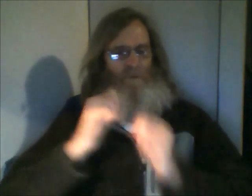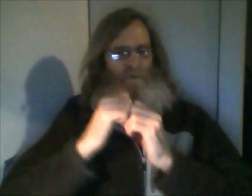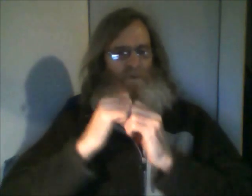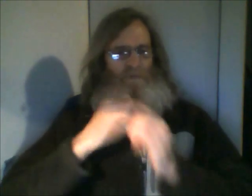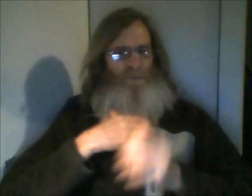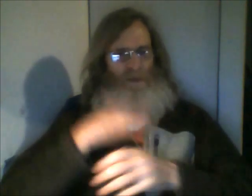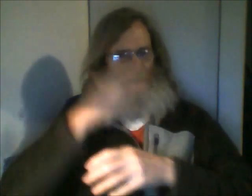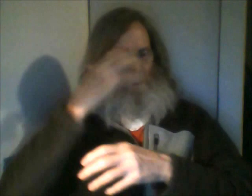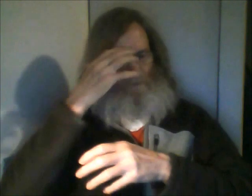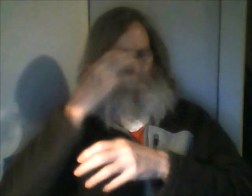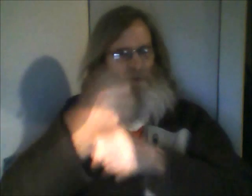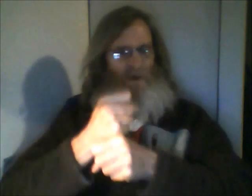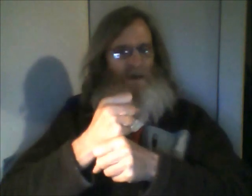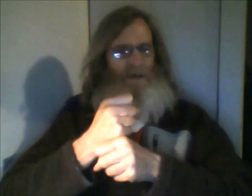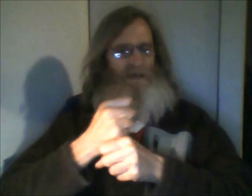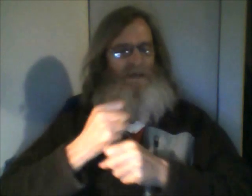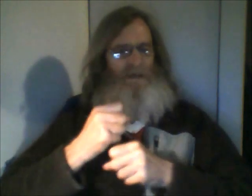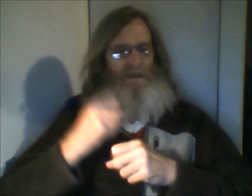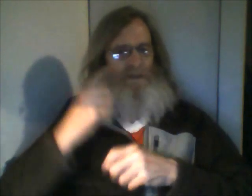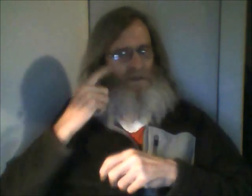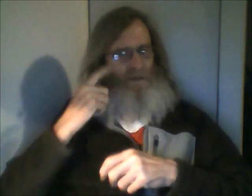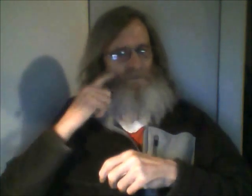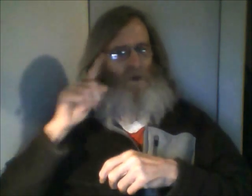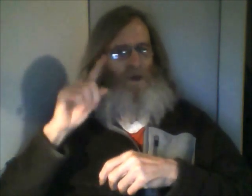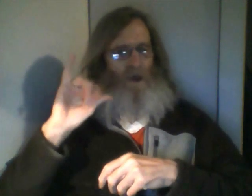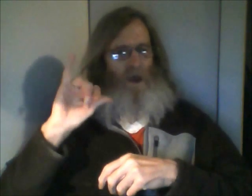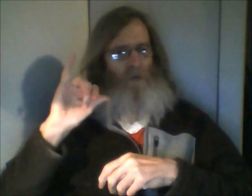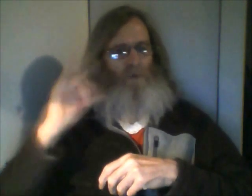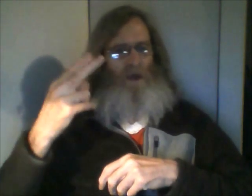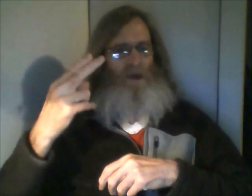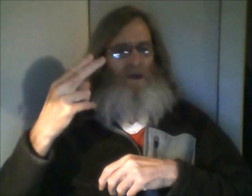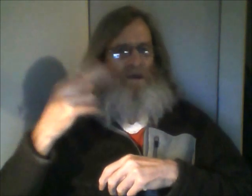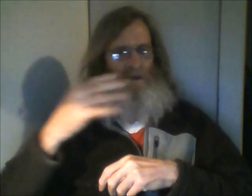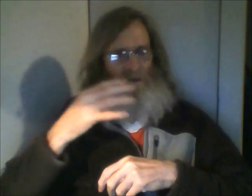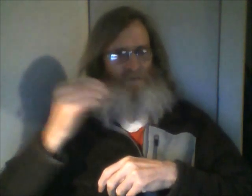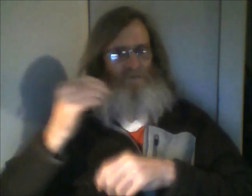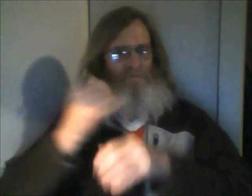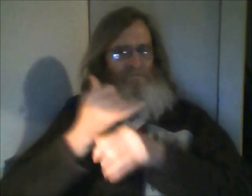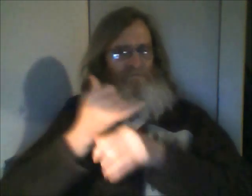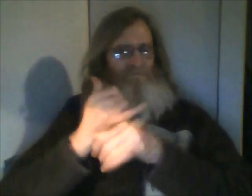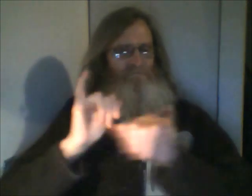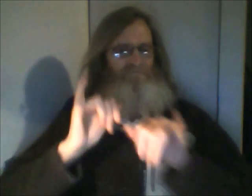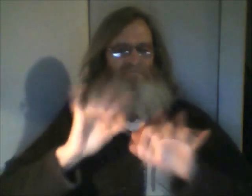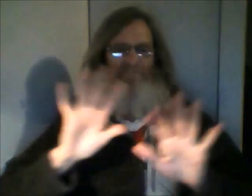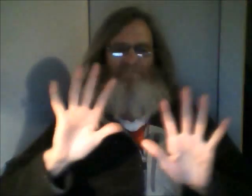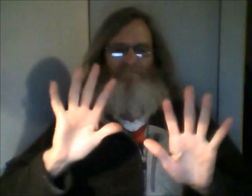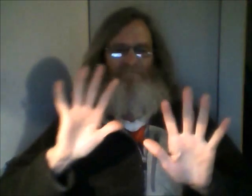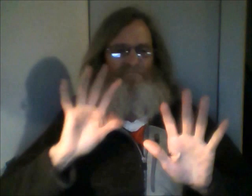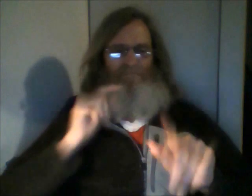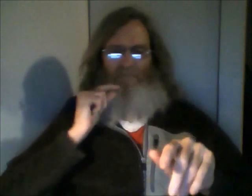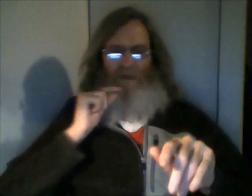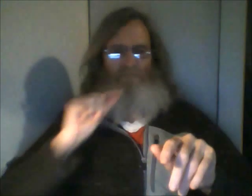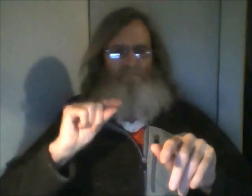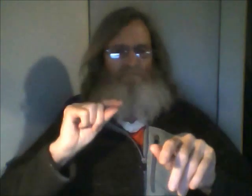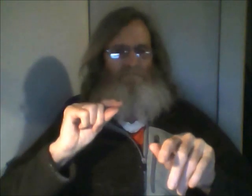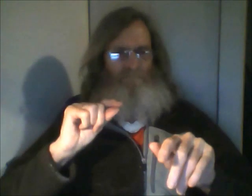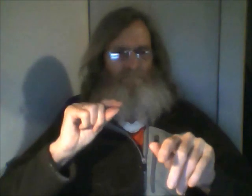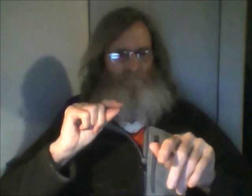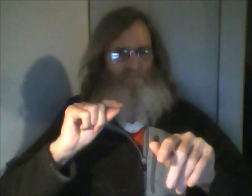Carbon fibers are minute hairs of almost pure carbon. They may be tiny, but they're 3 times stronger and 4 times